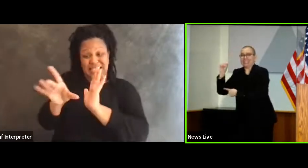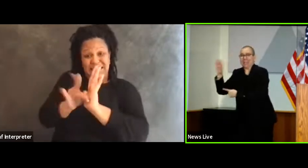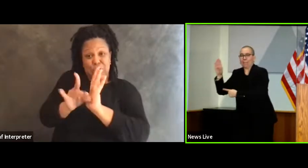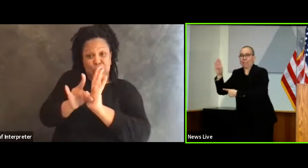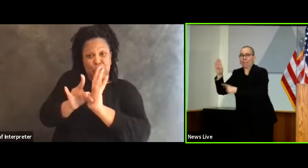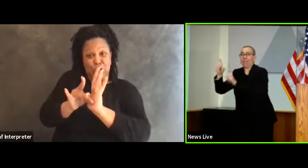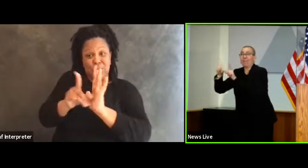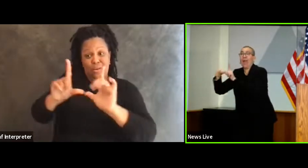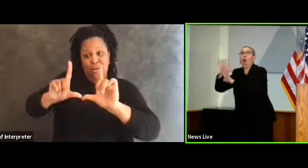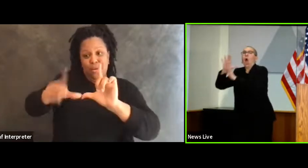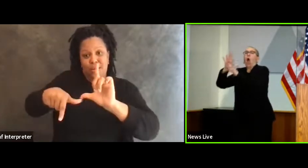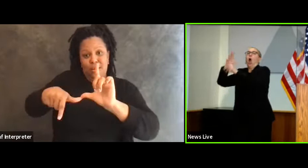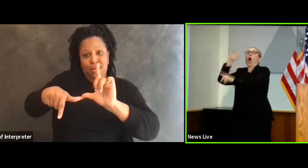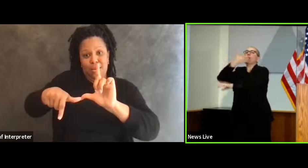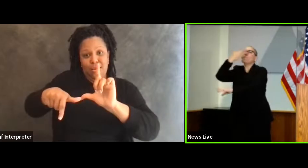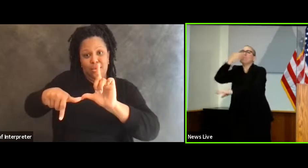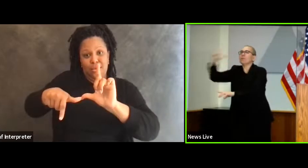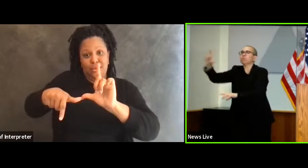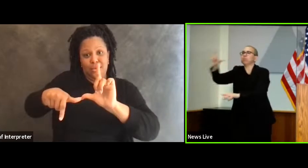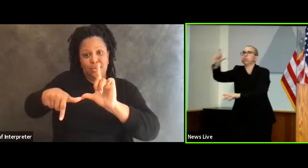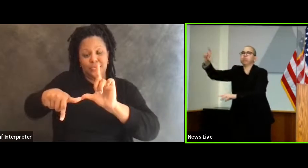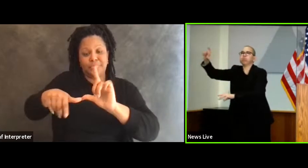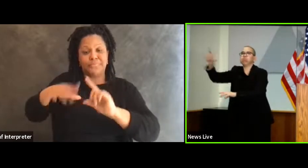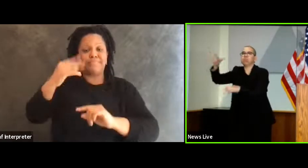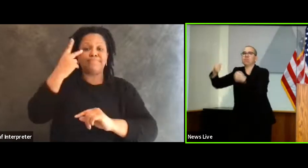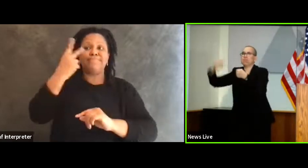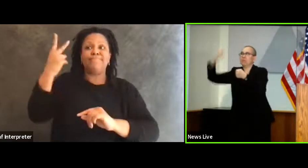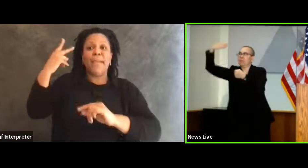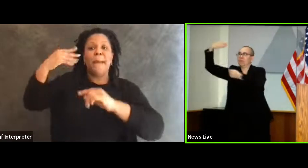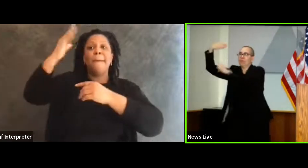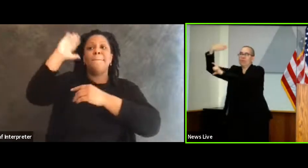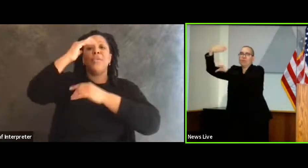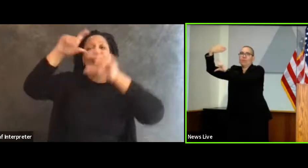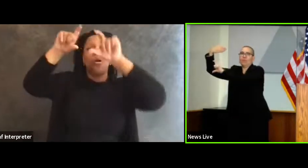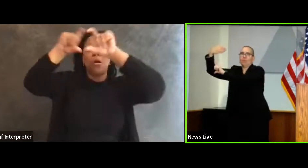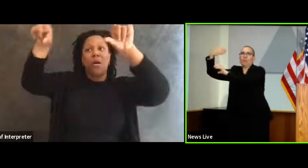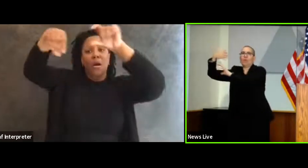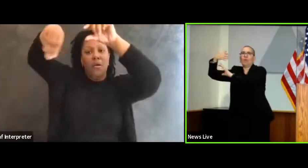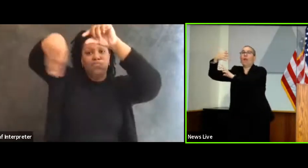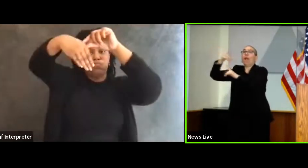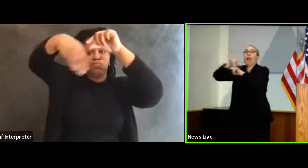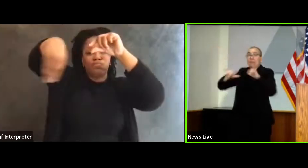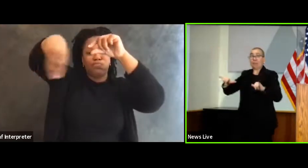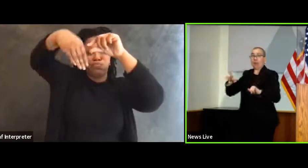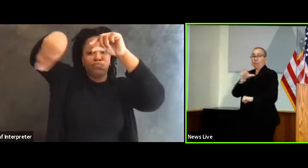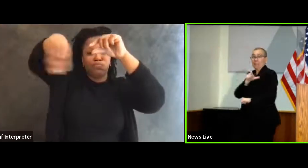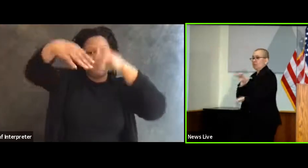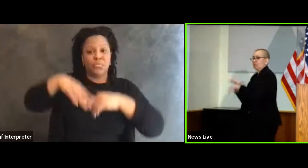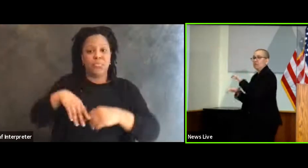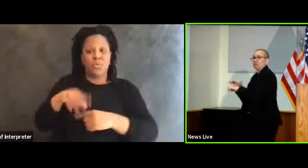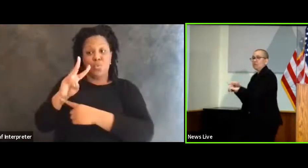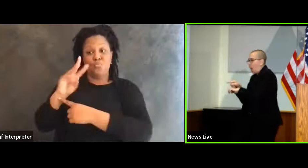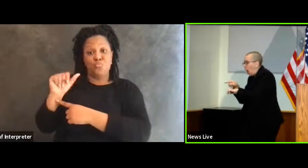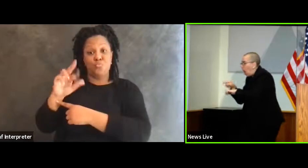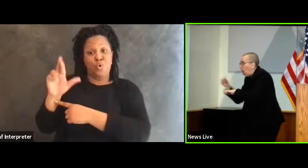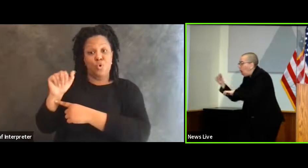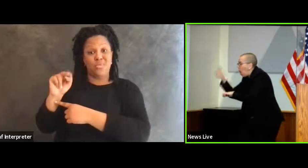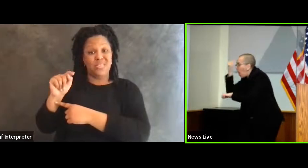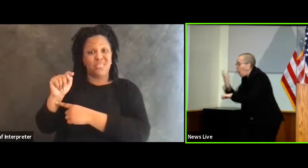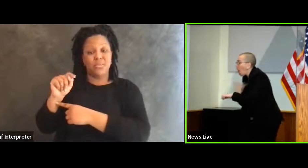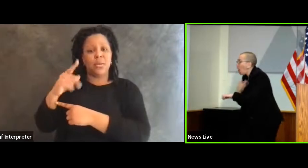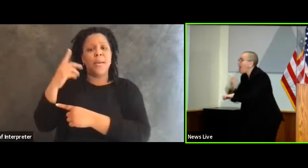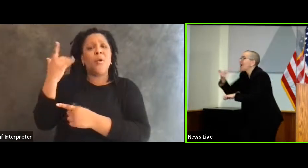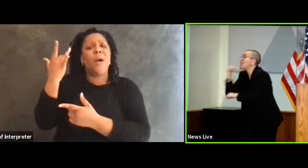then the warrant was for failing to show up at a hearing that he didn't know about. And so I just think it's really important that we make note of that as we